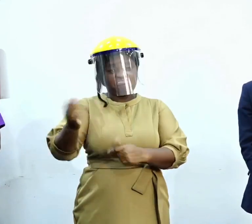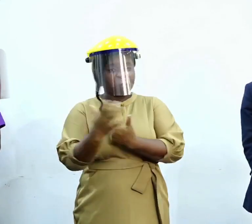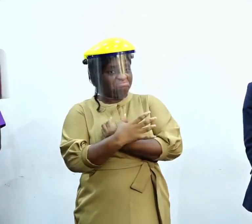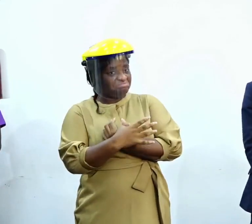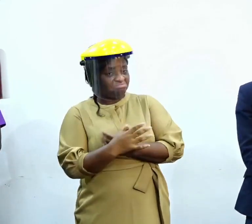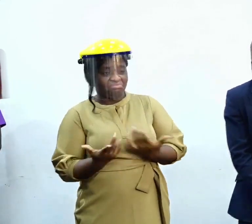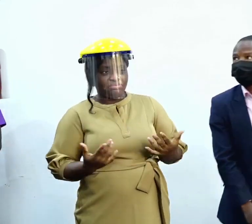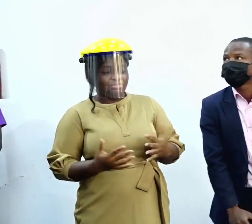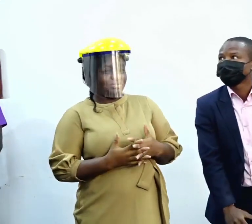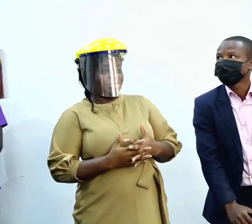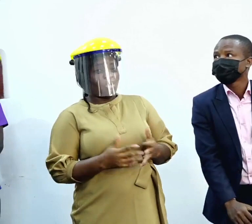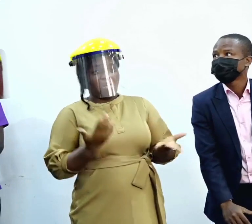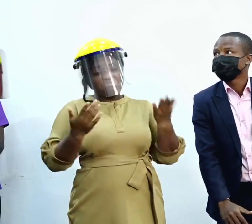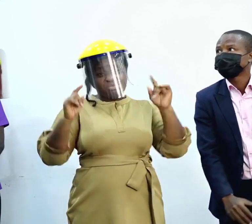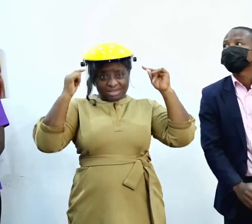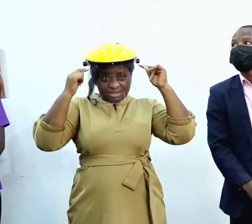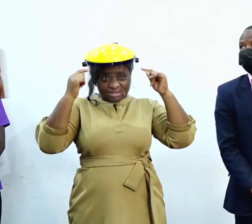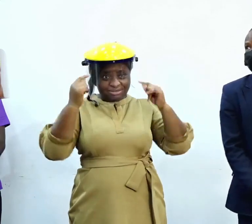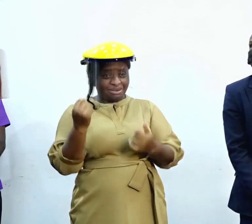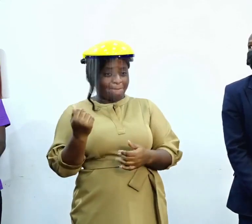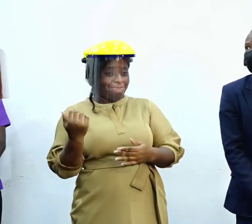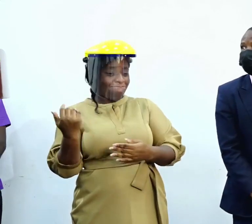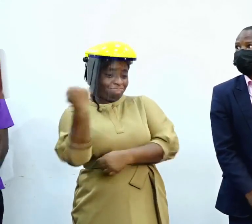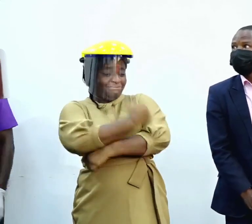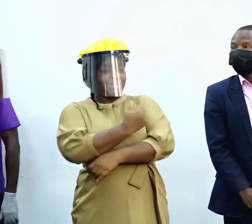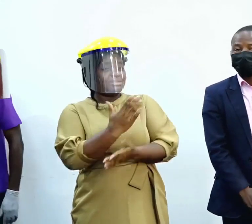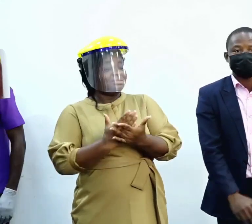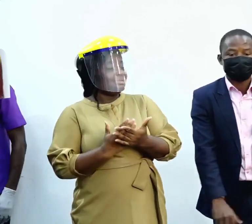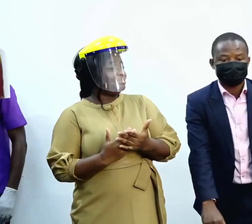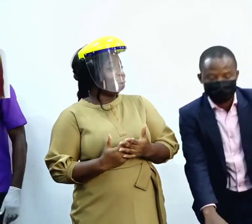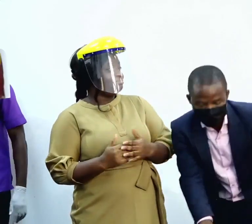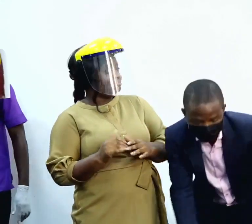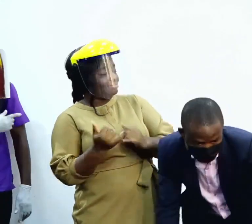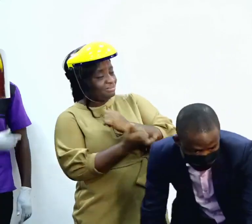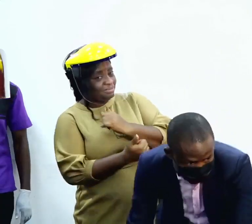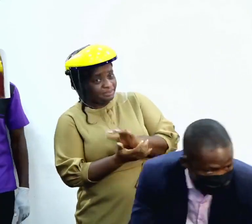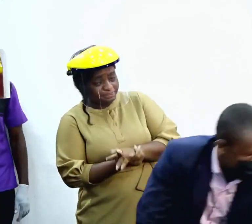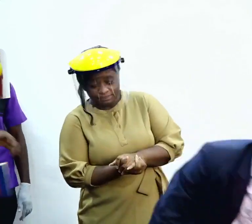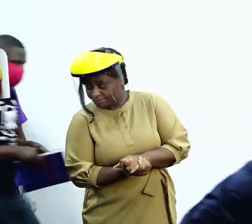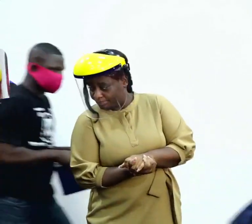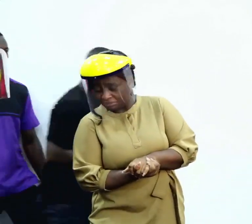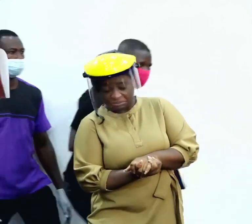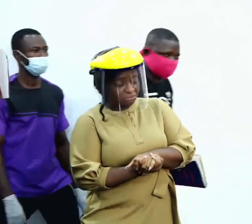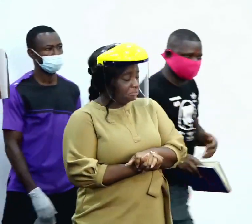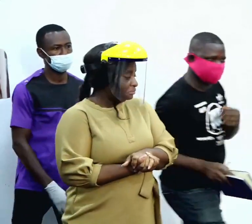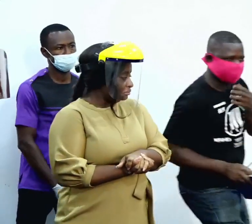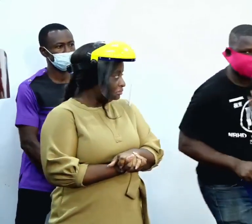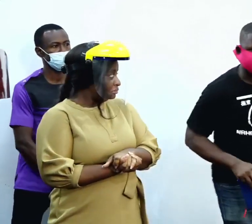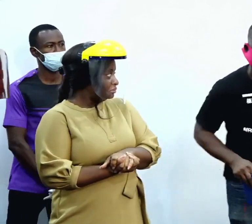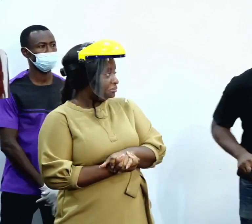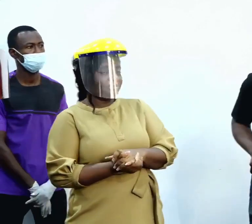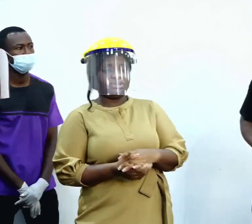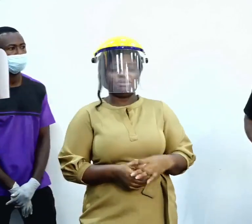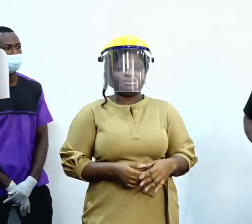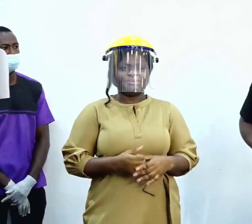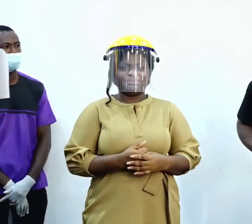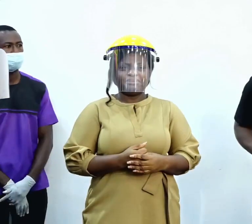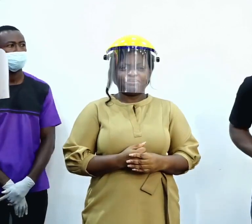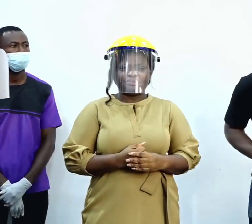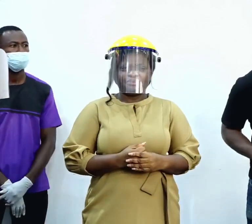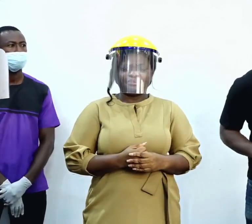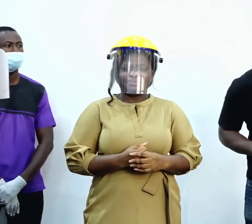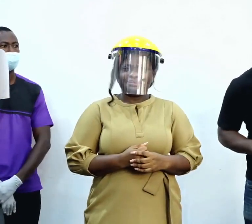precise. So is Ghana considering a ban on some countries? Exactly. Thank you. New variant countries. Yes, sir. Let's go, sir. Thank you very much. My name is Alex Boy.